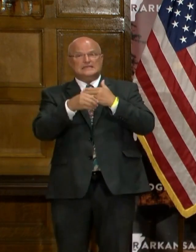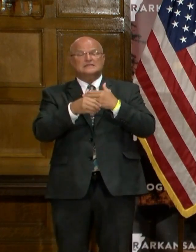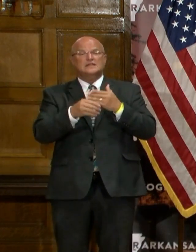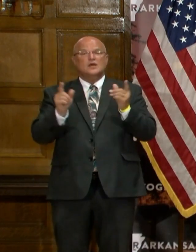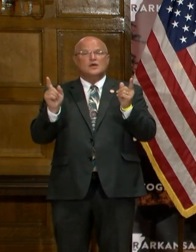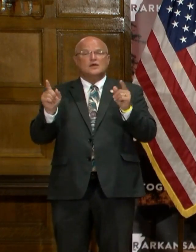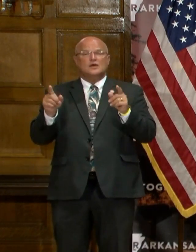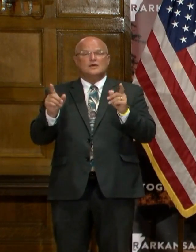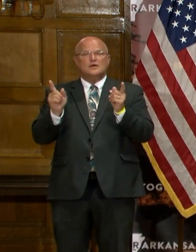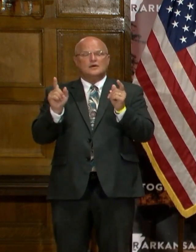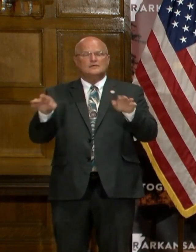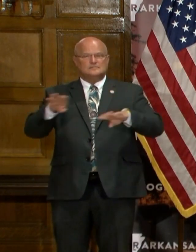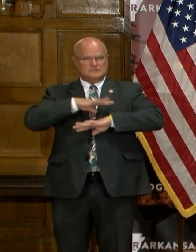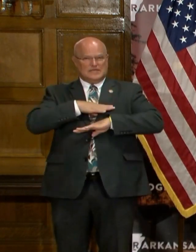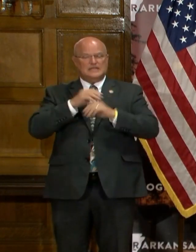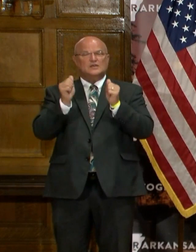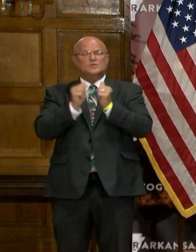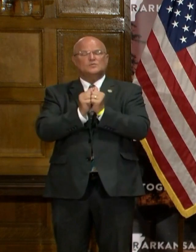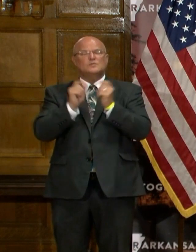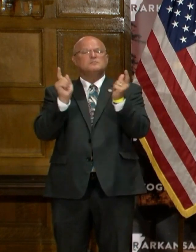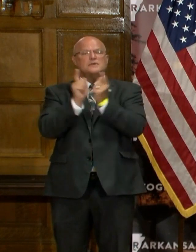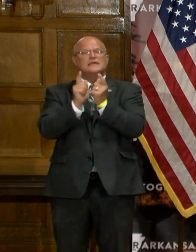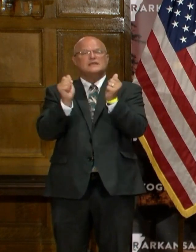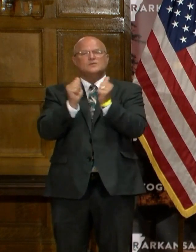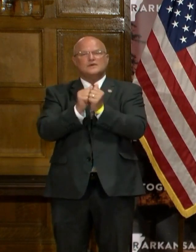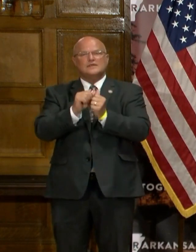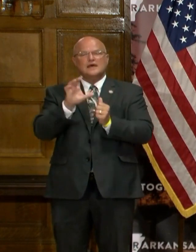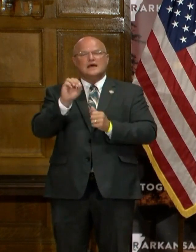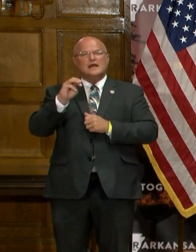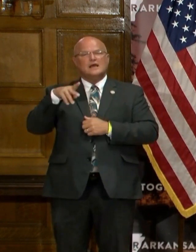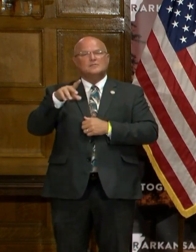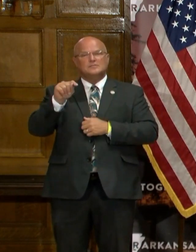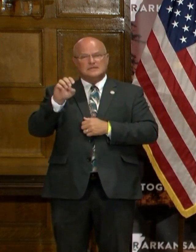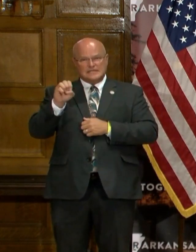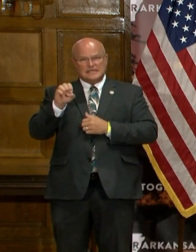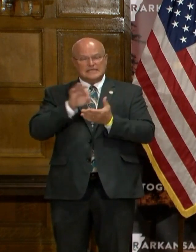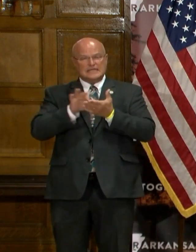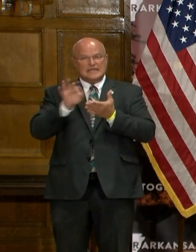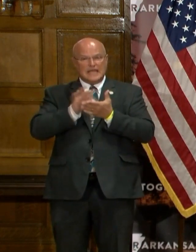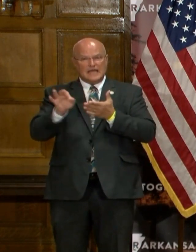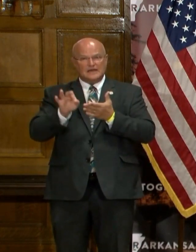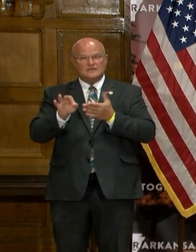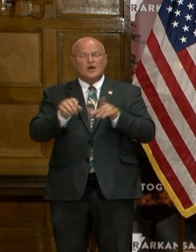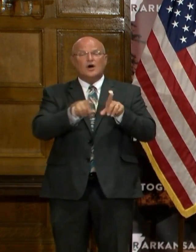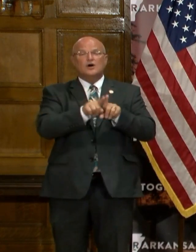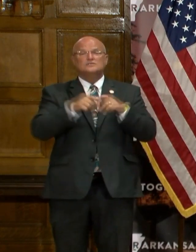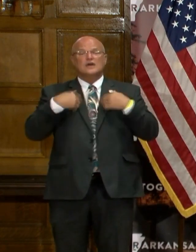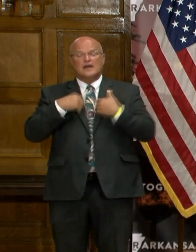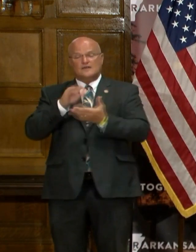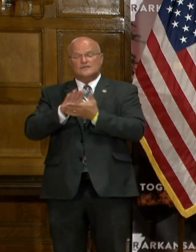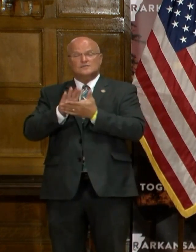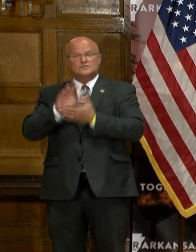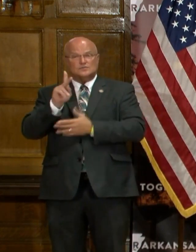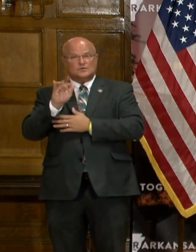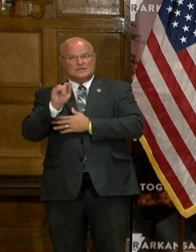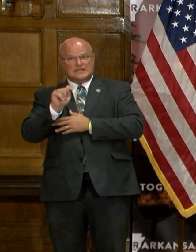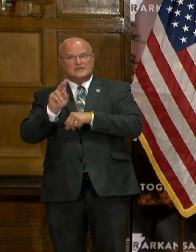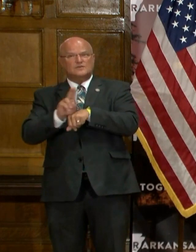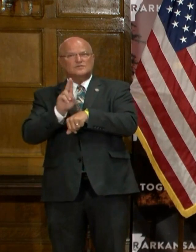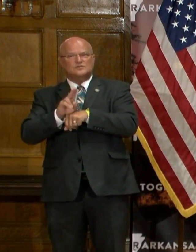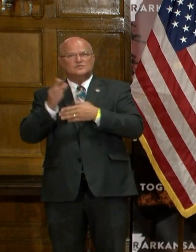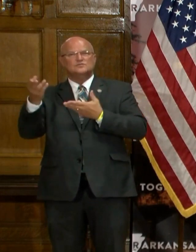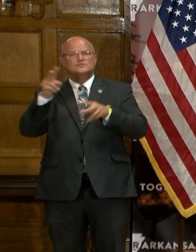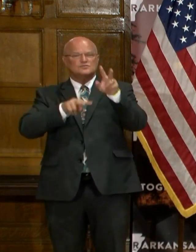meeting with the Complete Count Census Committee, I've taken the faith-based toolkit, which has been important in the use